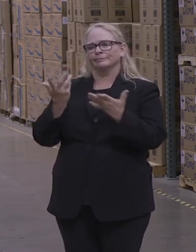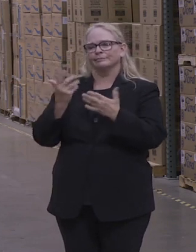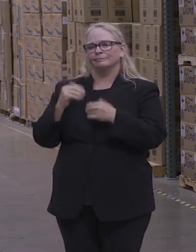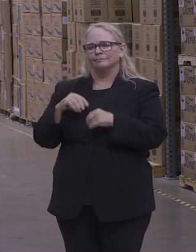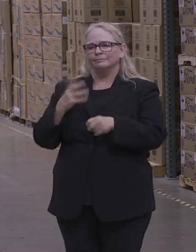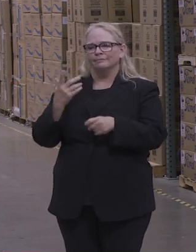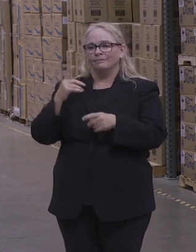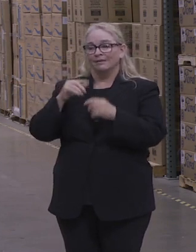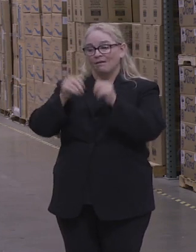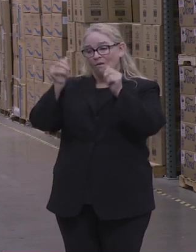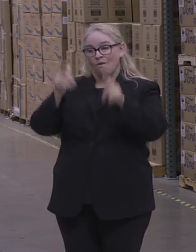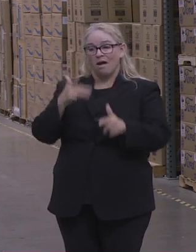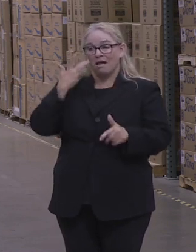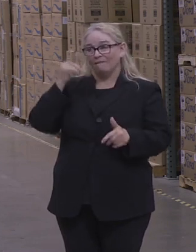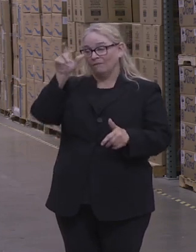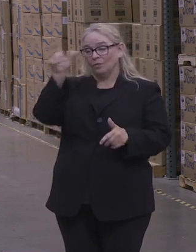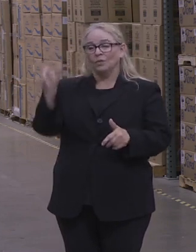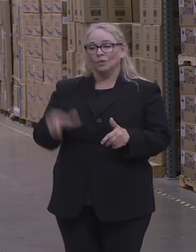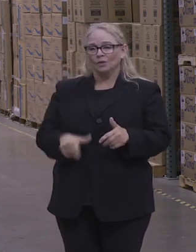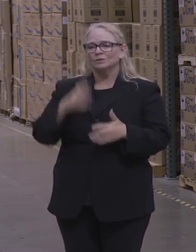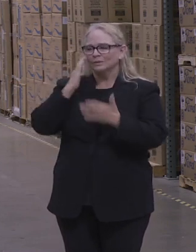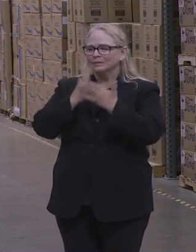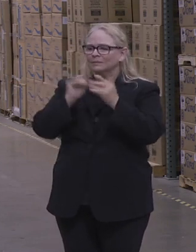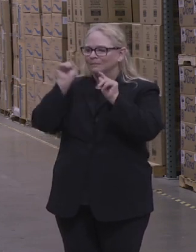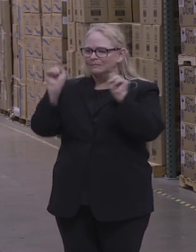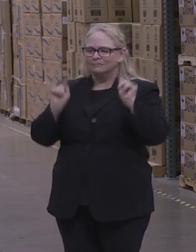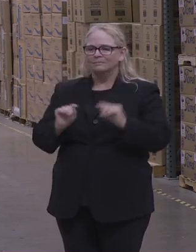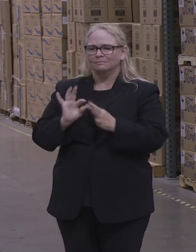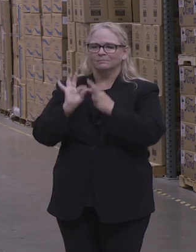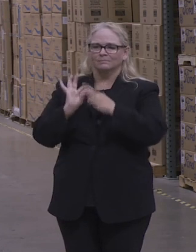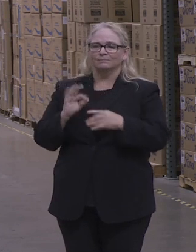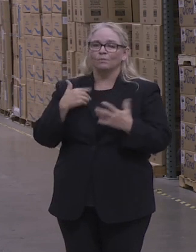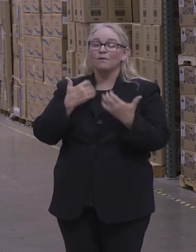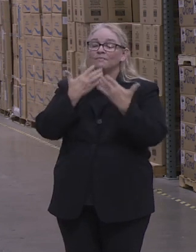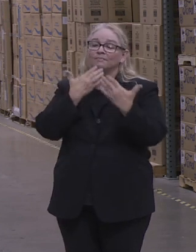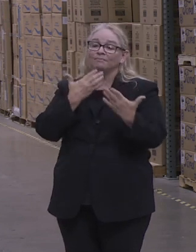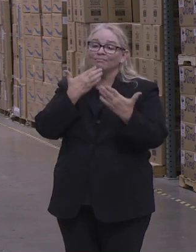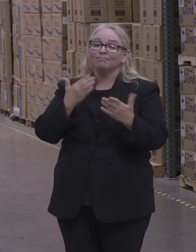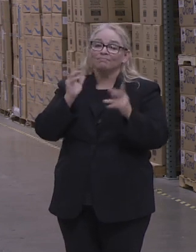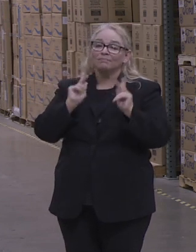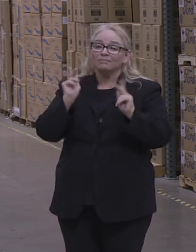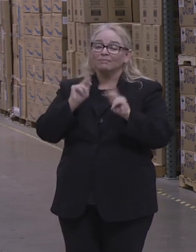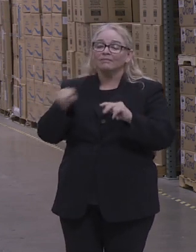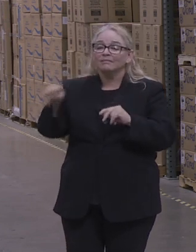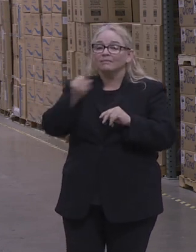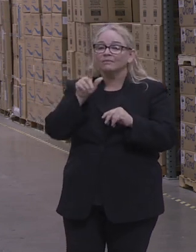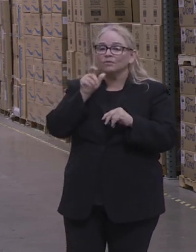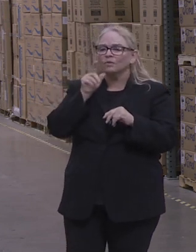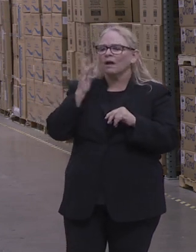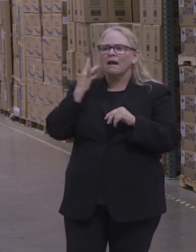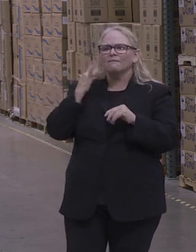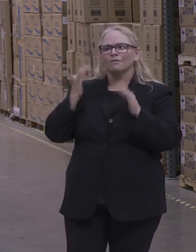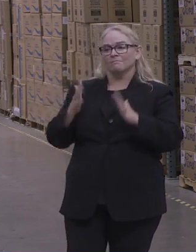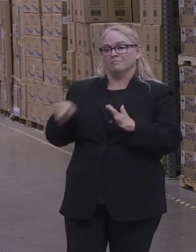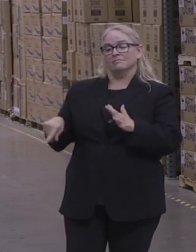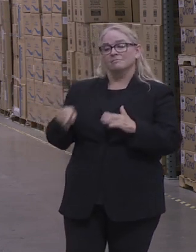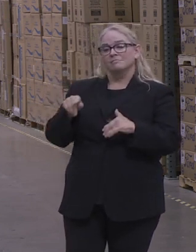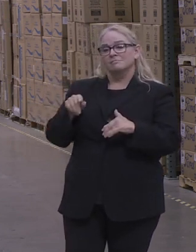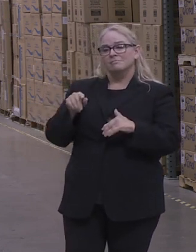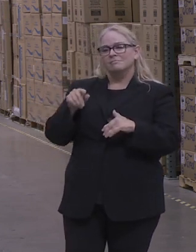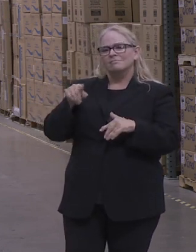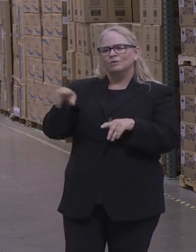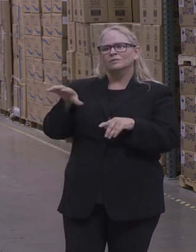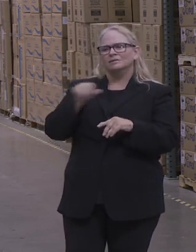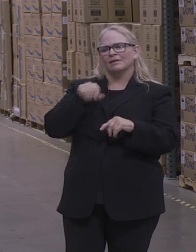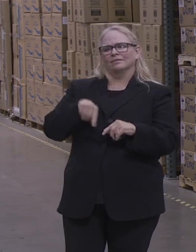parts of this state. And I want to, in that spirit, thank the people of the state of California for their seriousness of